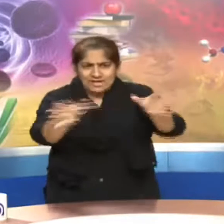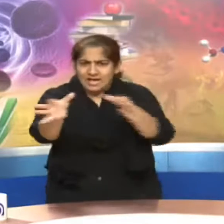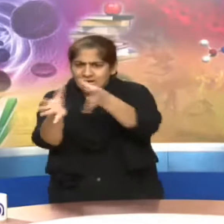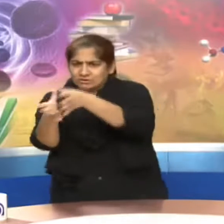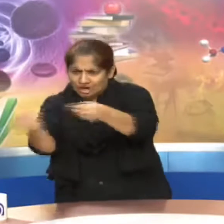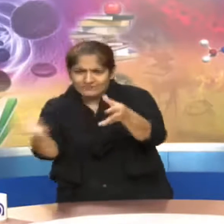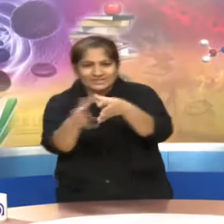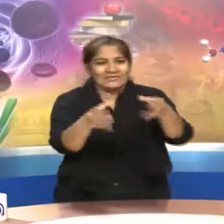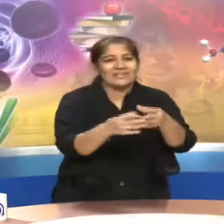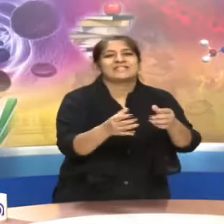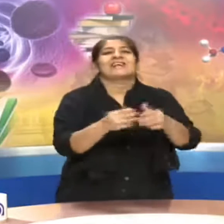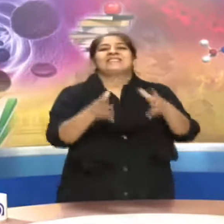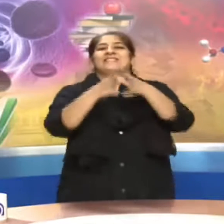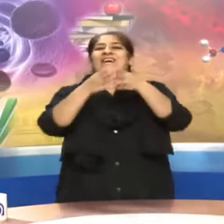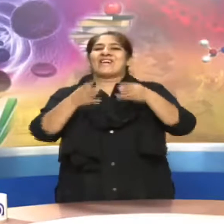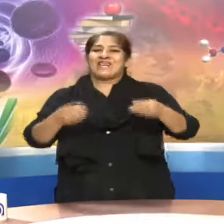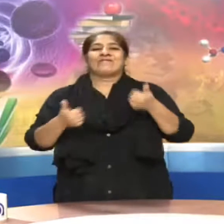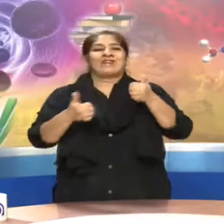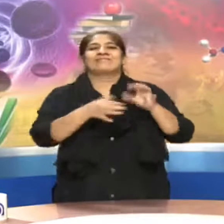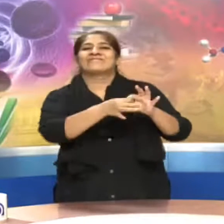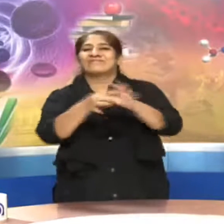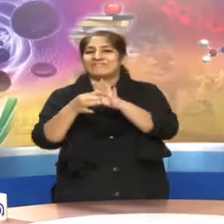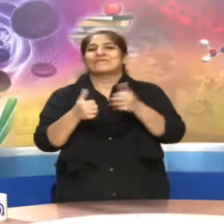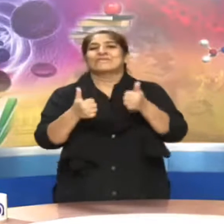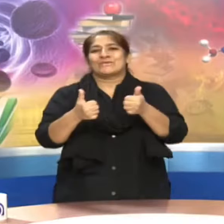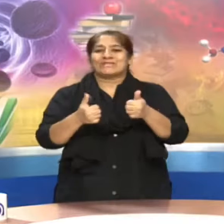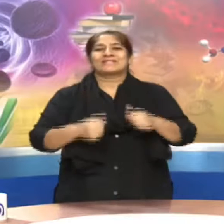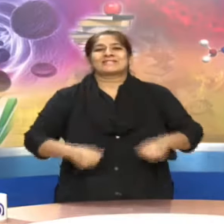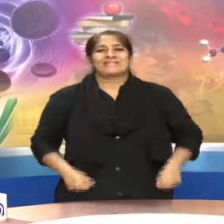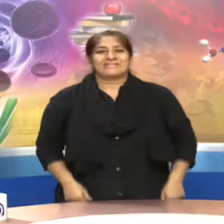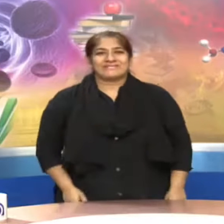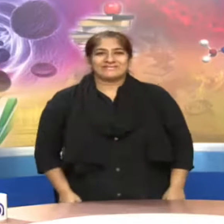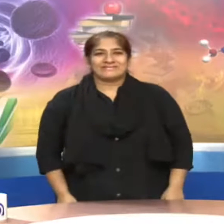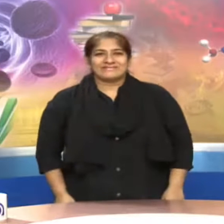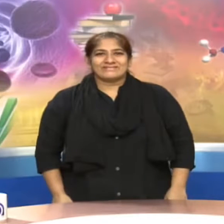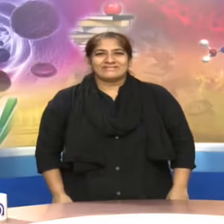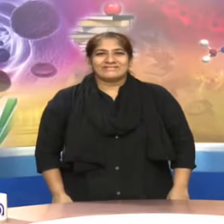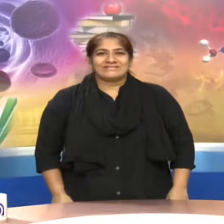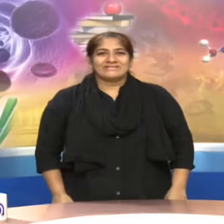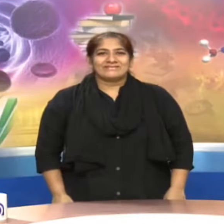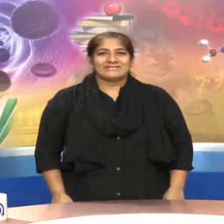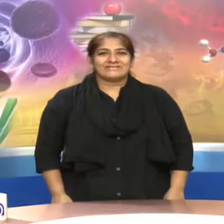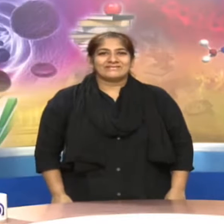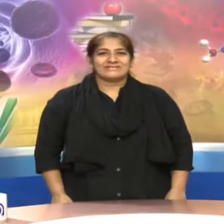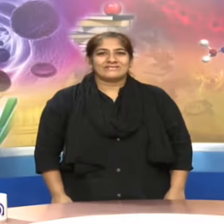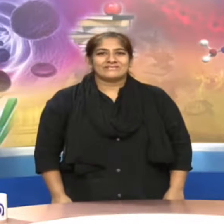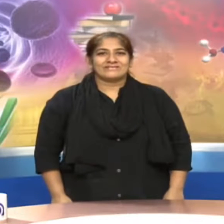team members. He should listen and coordinate with the team member and solve their queries.